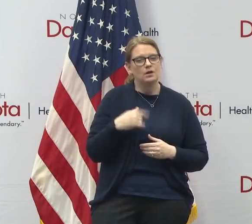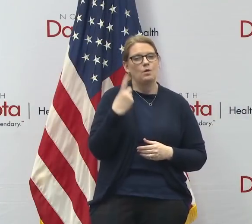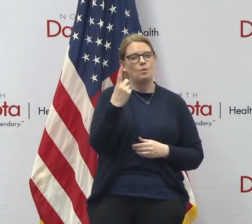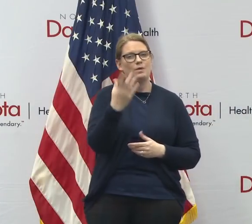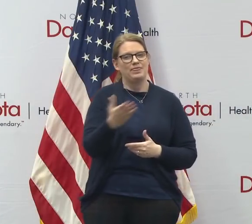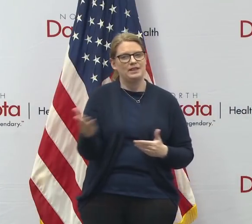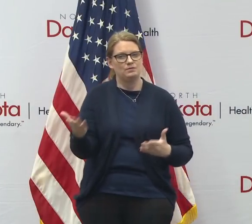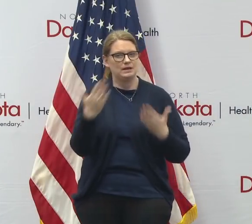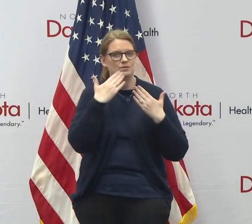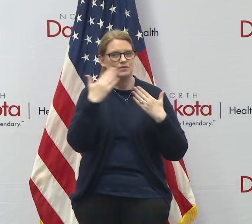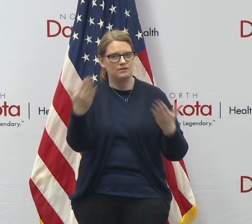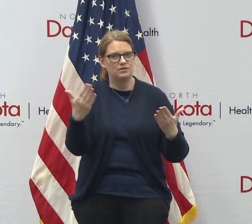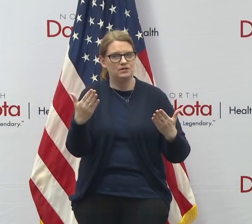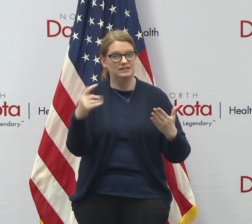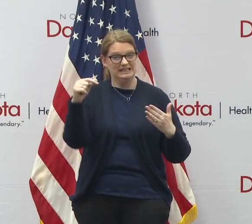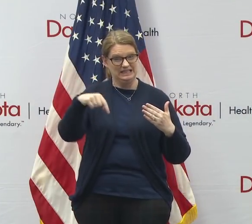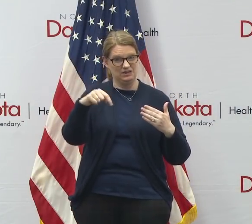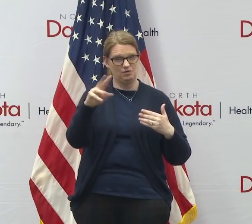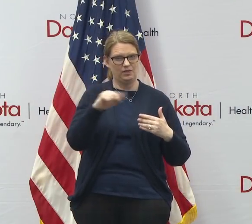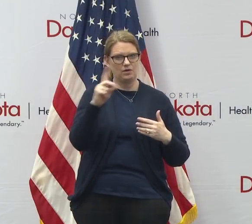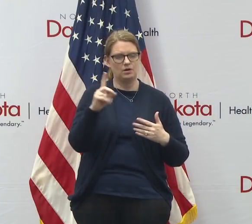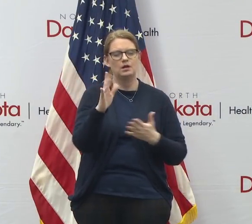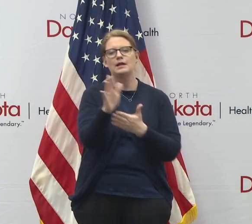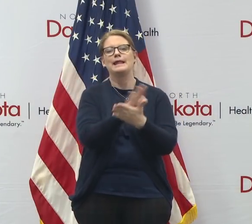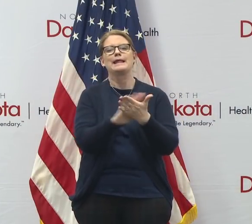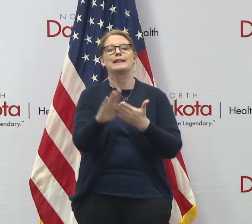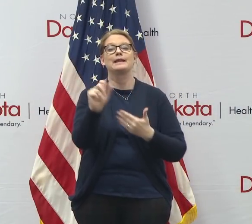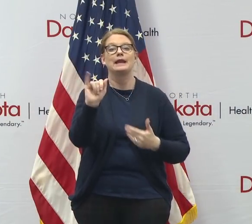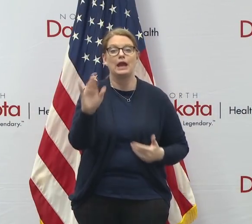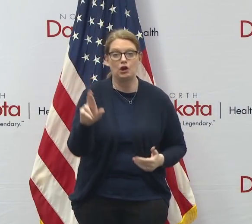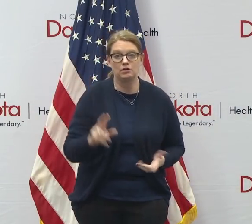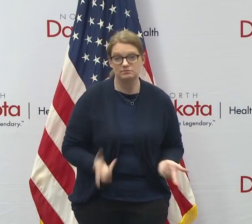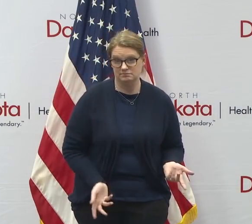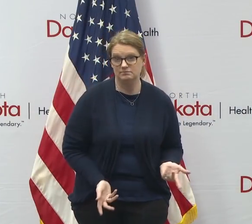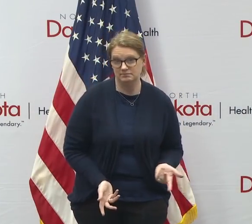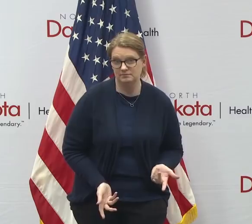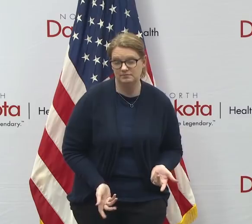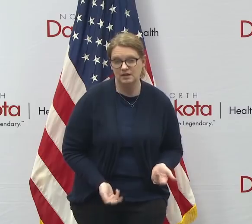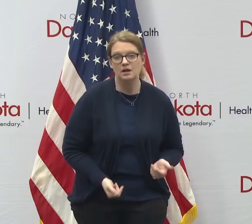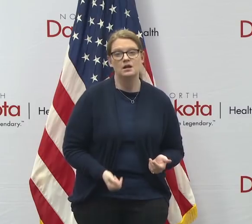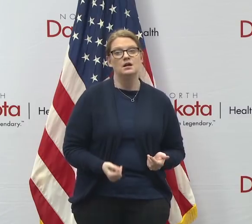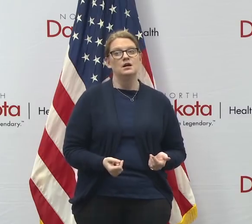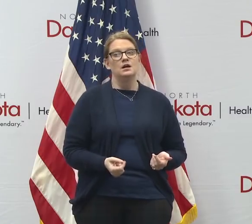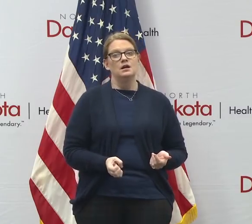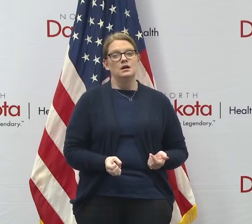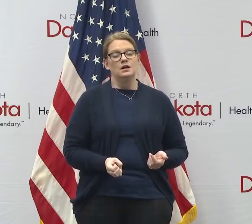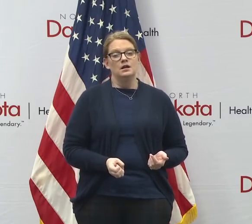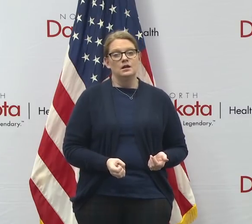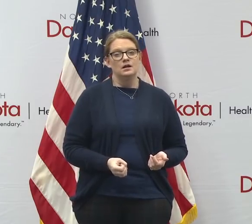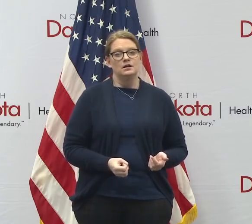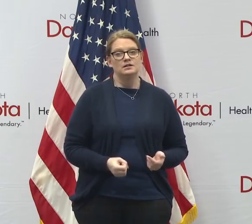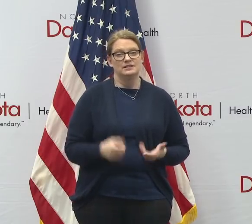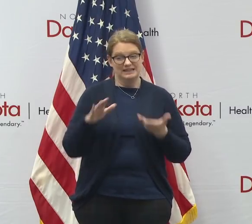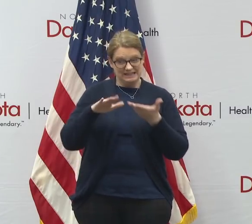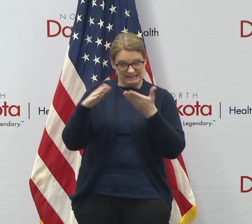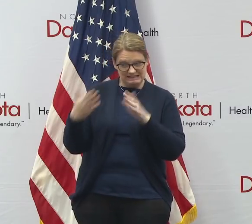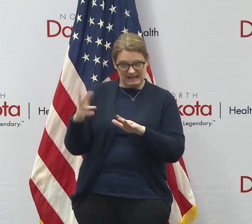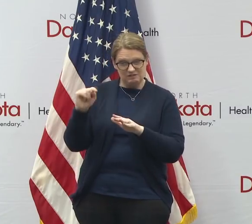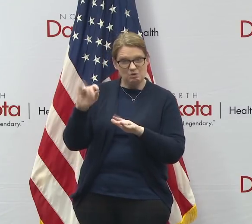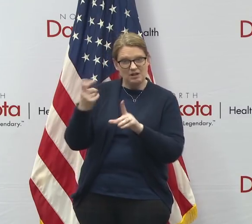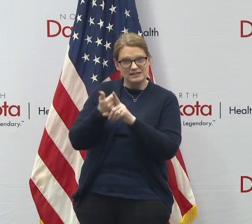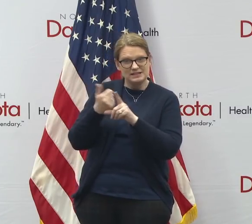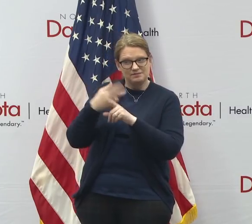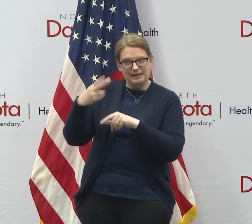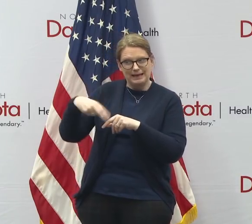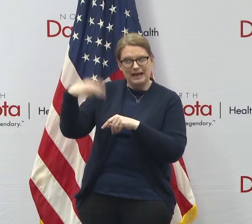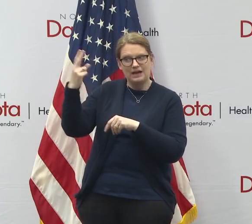Dakota, and that's clean air. When we take a look at some of the areas where the death toll has been higher, like northern